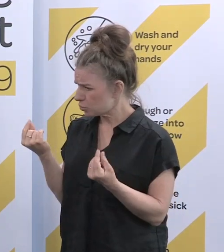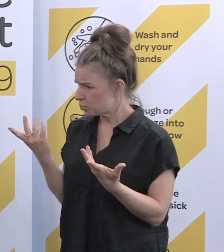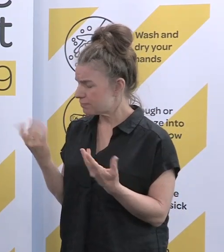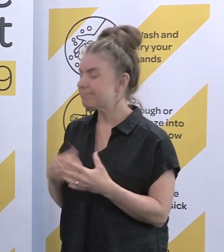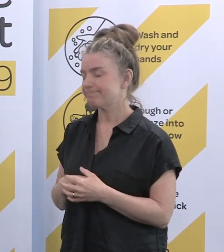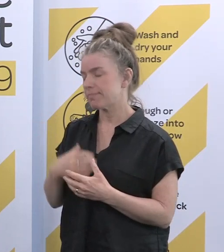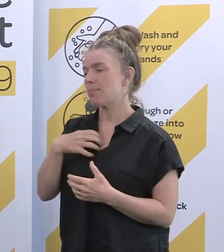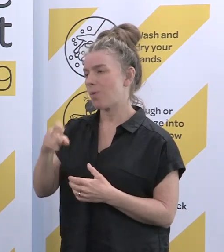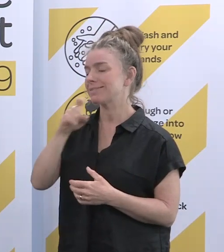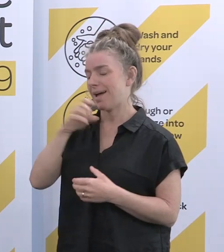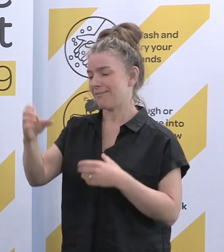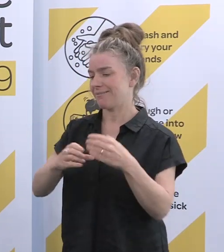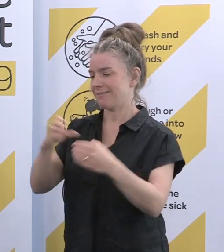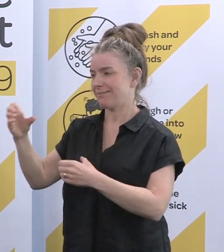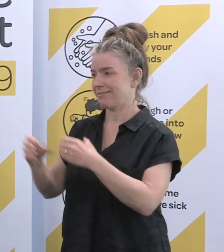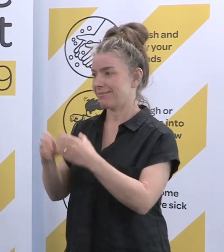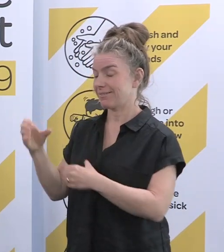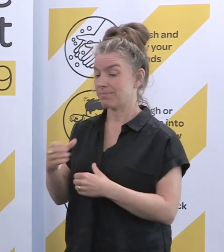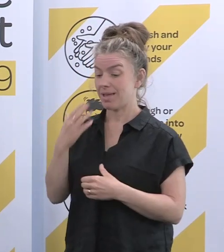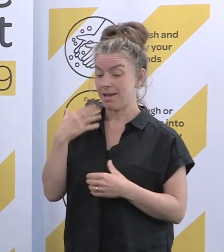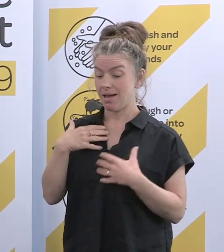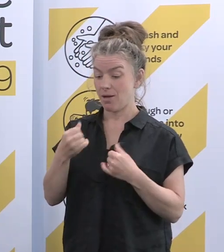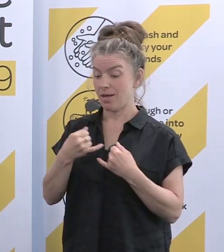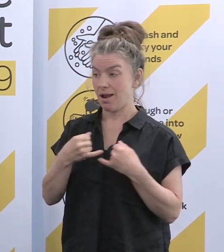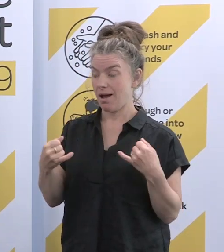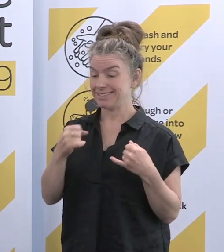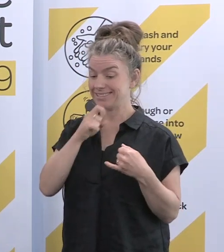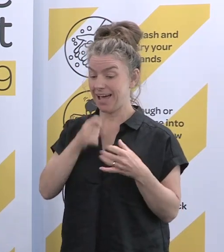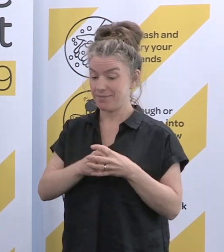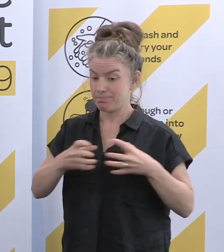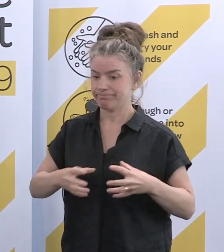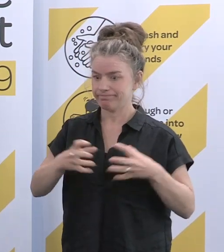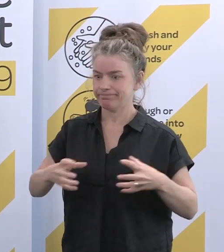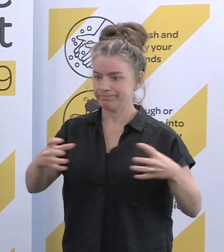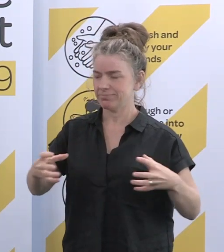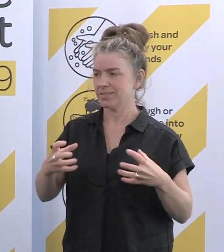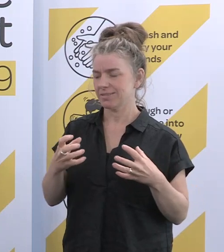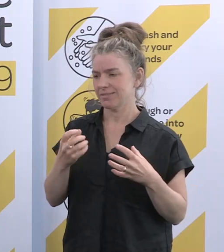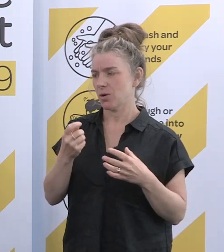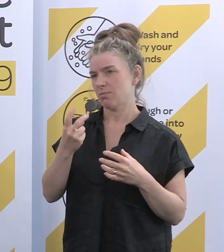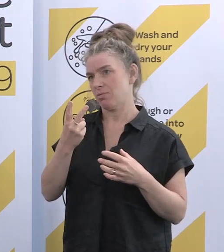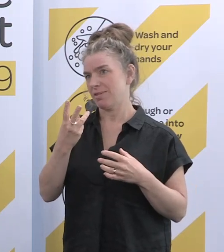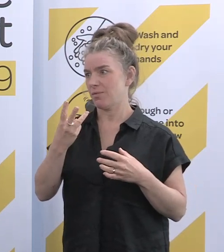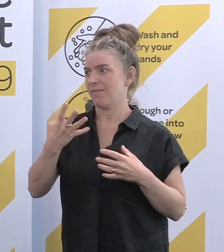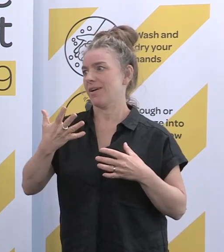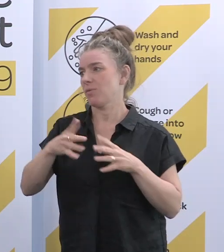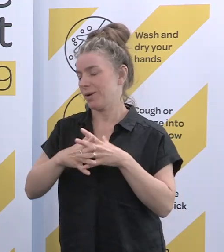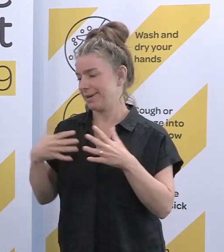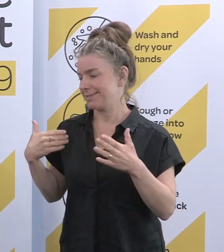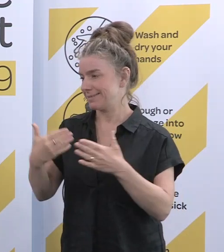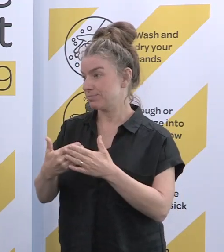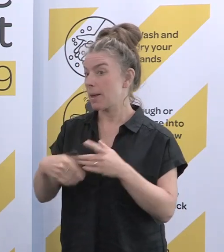and in fact Healthline have been really scaling up their staff now for some weeks. Secondly, we've linked in other government health lines, particularly the all of